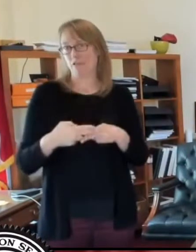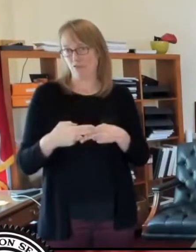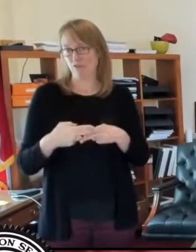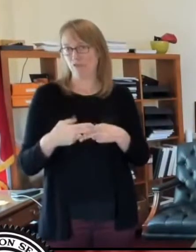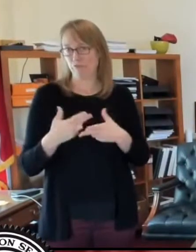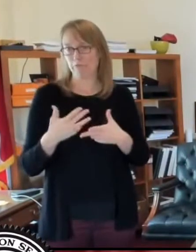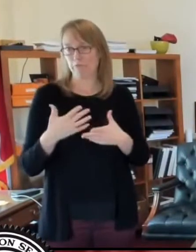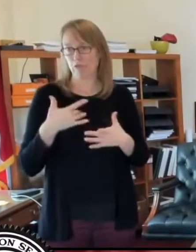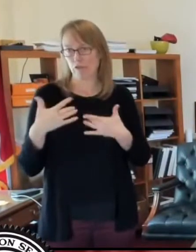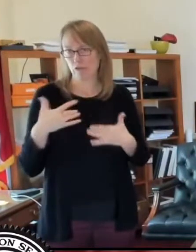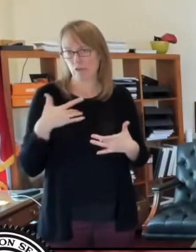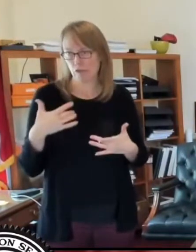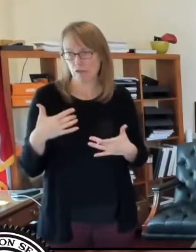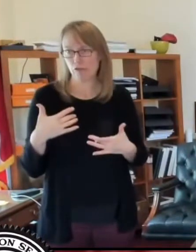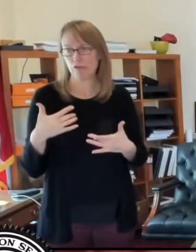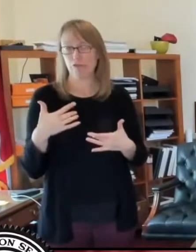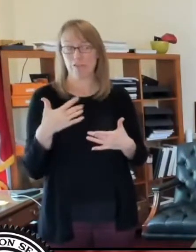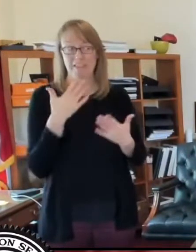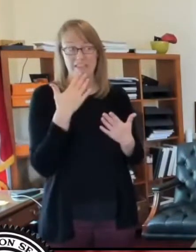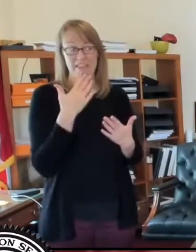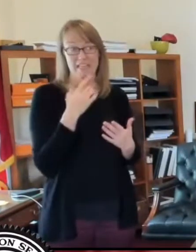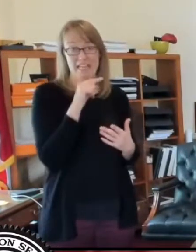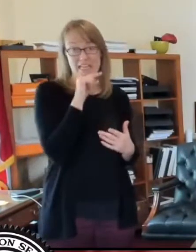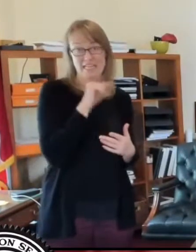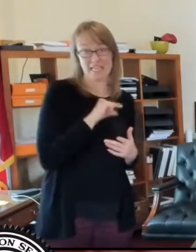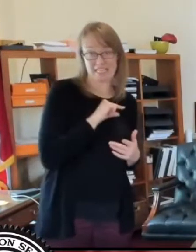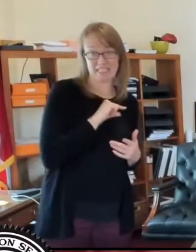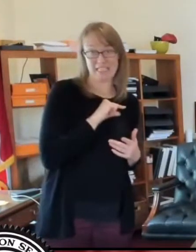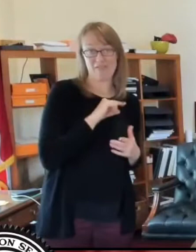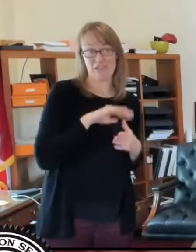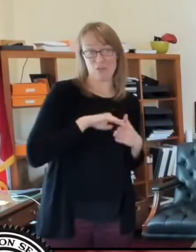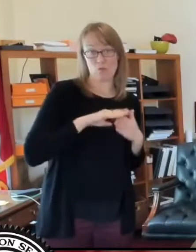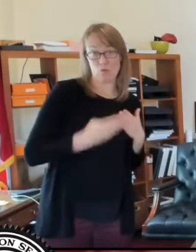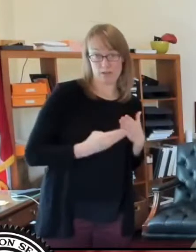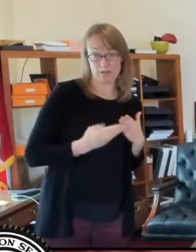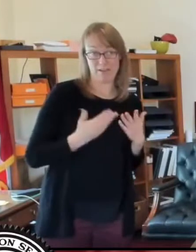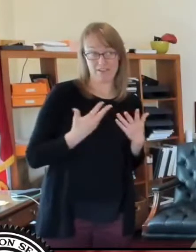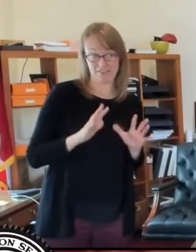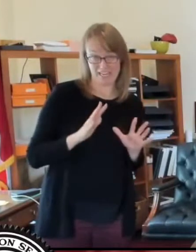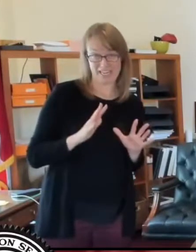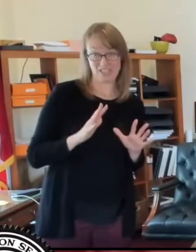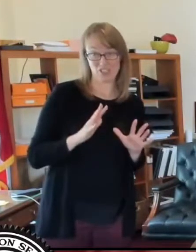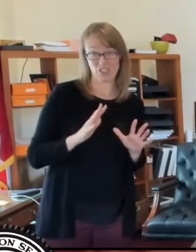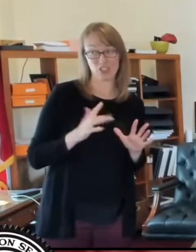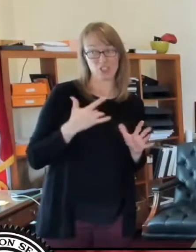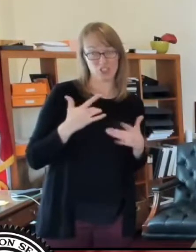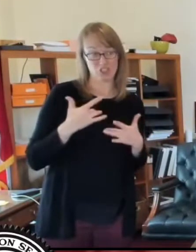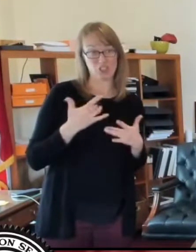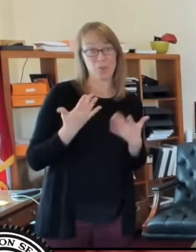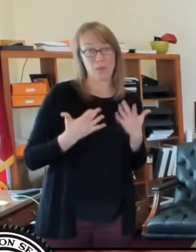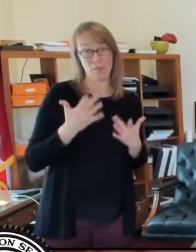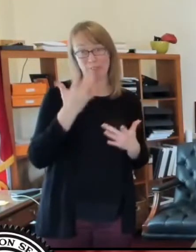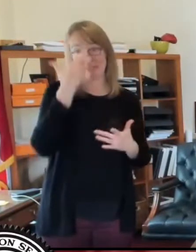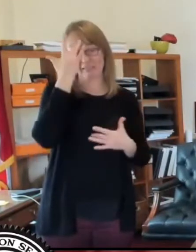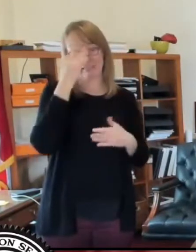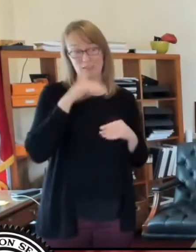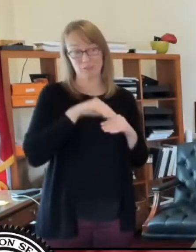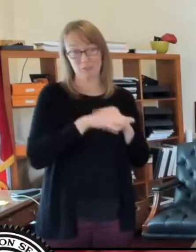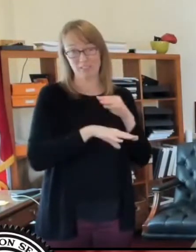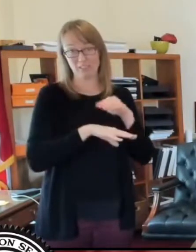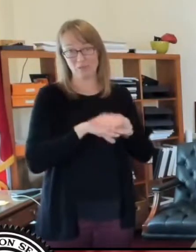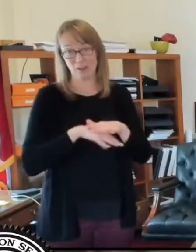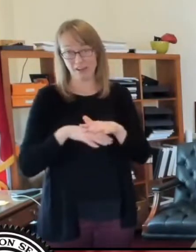any surge that may happen from Thanksgiving weekend activities. People in the hospital in the region,